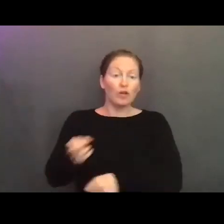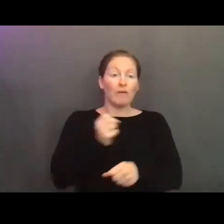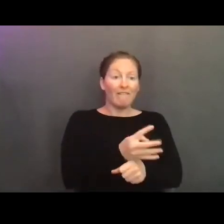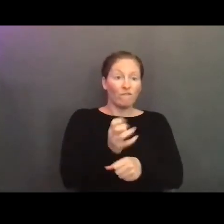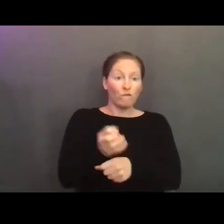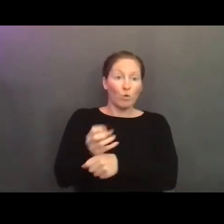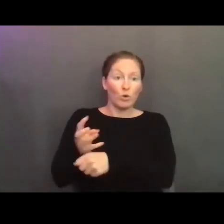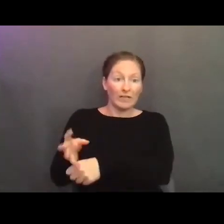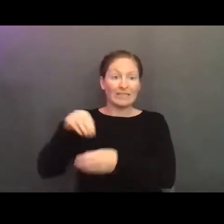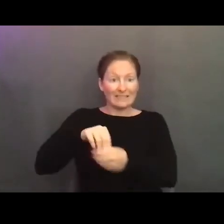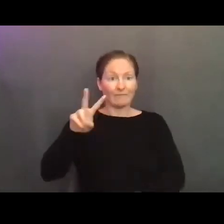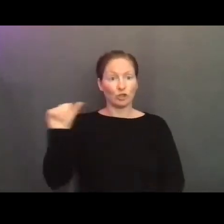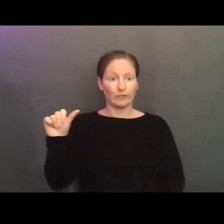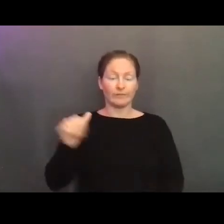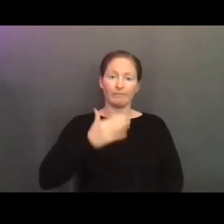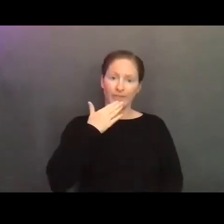Virginia. Thank you.